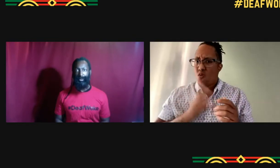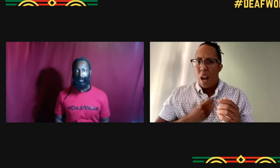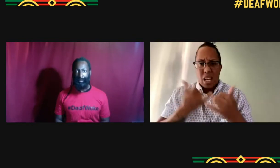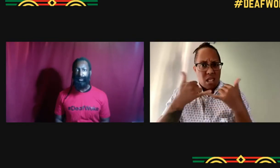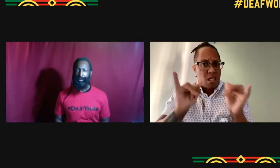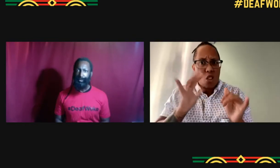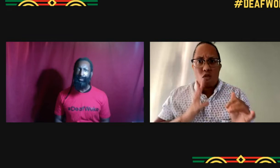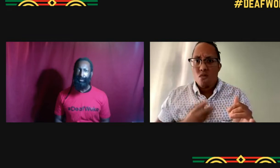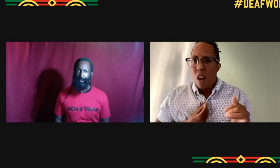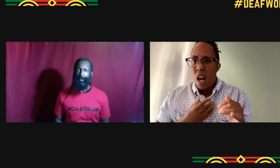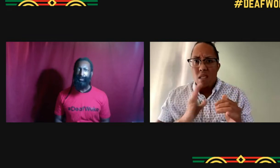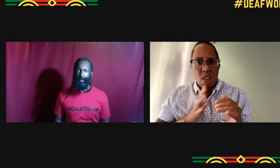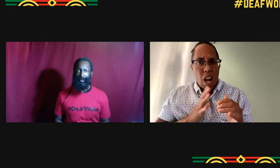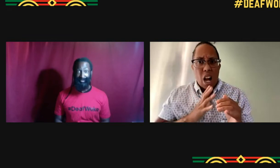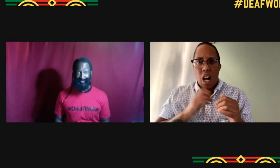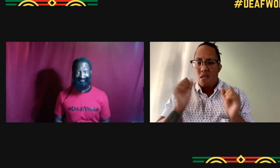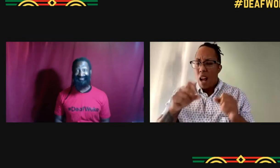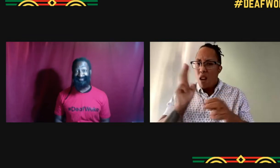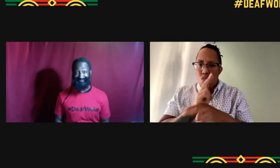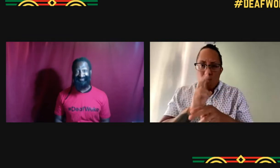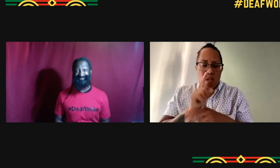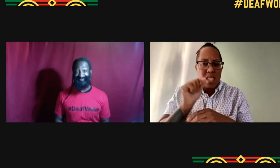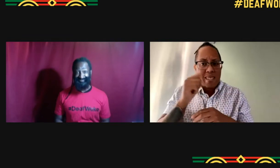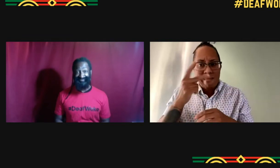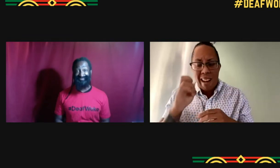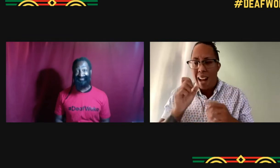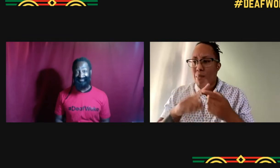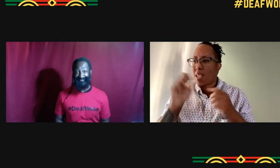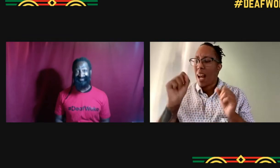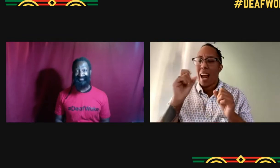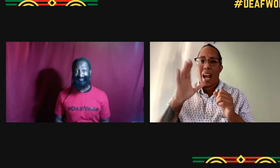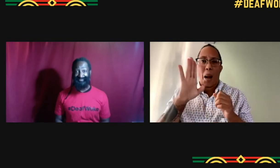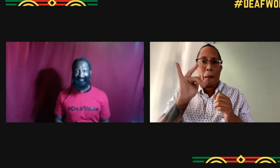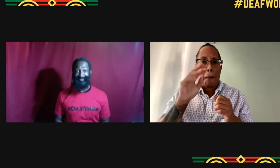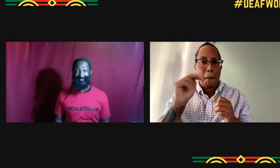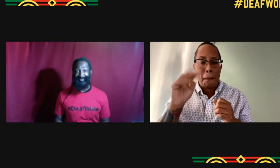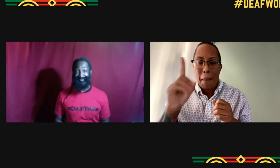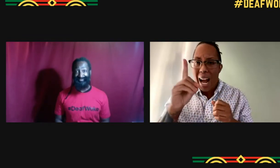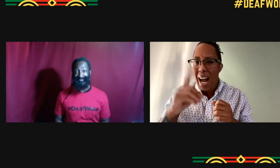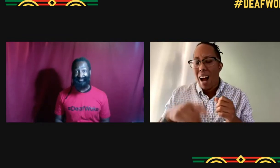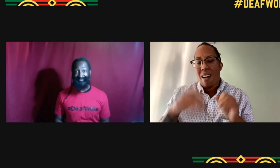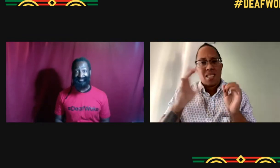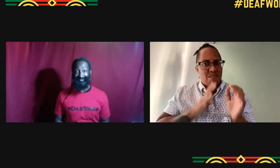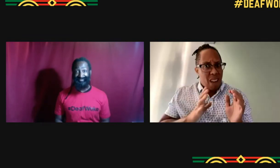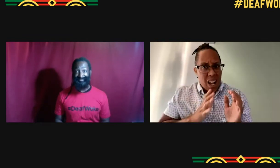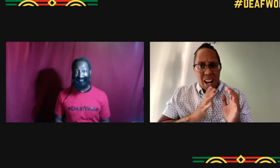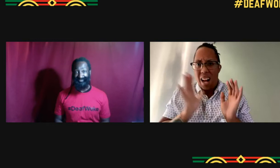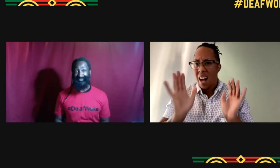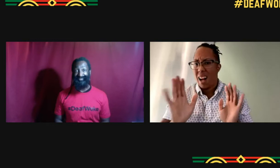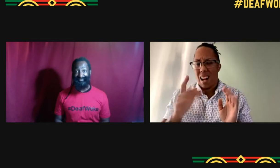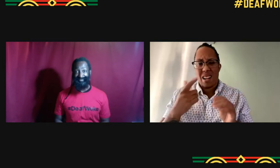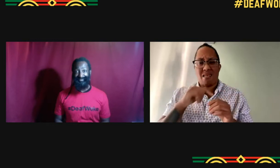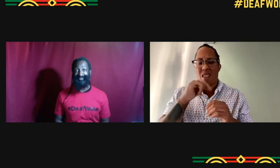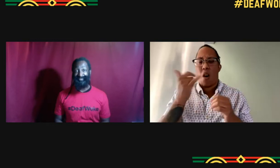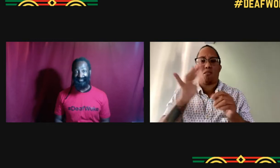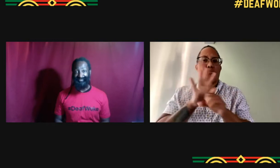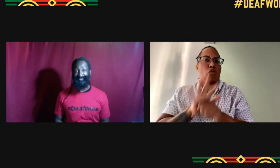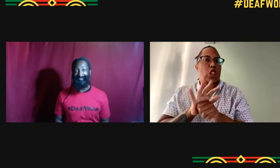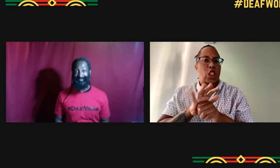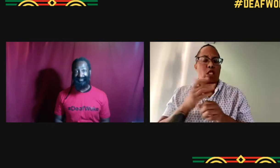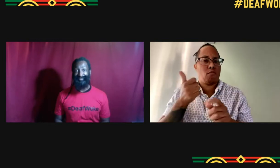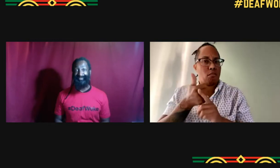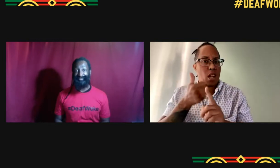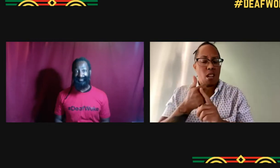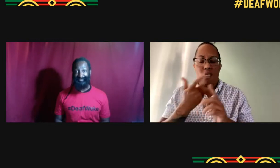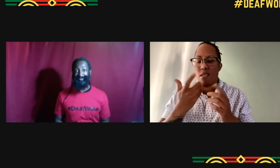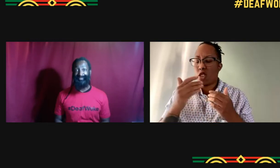and you're not sure that you want to go through the surgery, you're still trans. You can use tape. You can use binders. It's